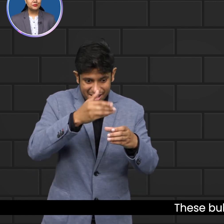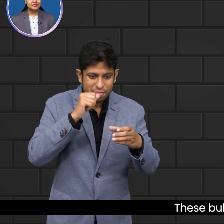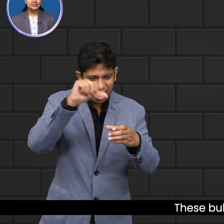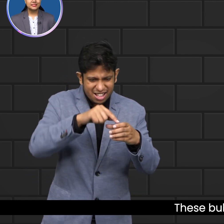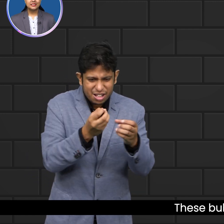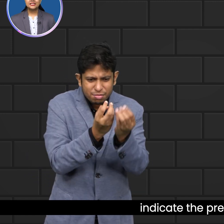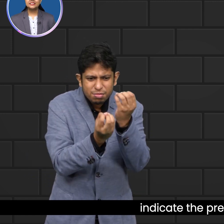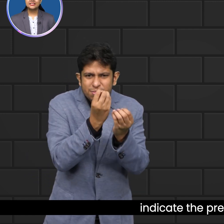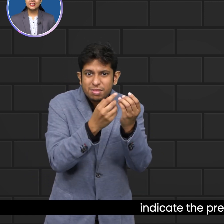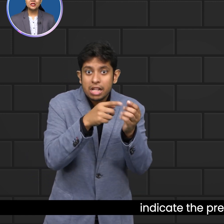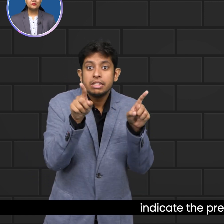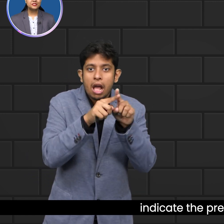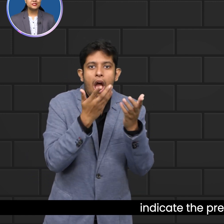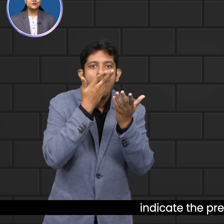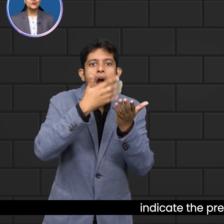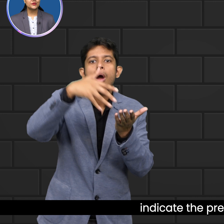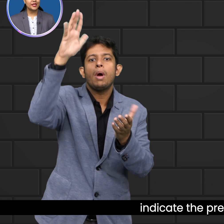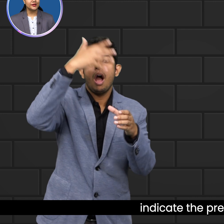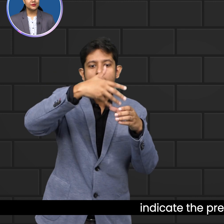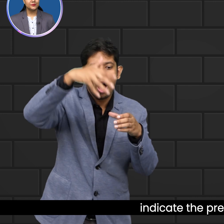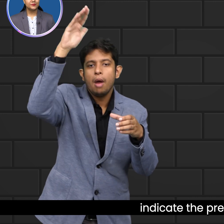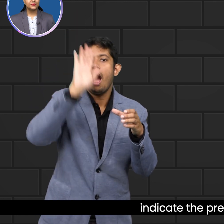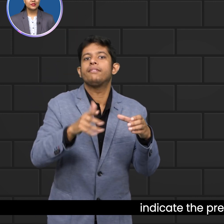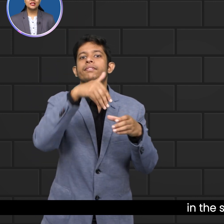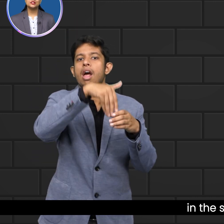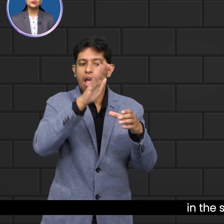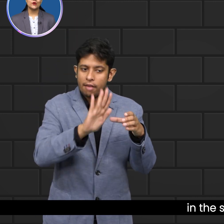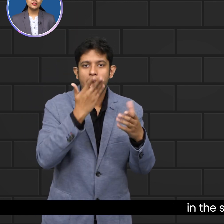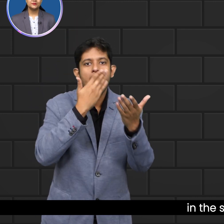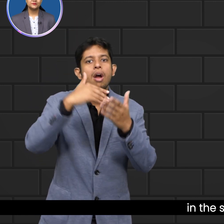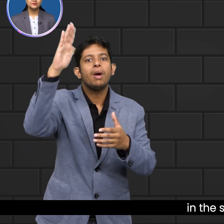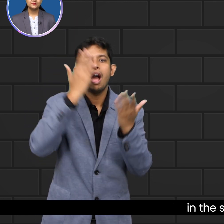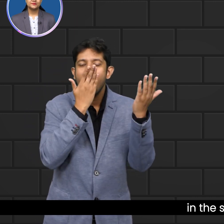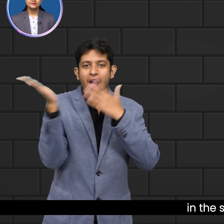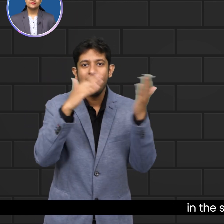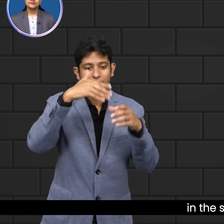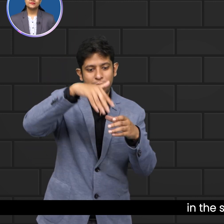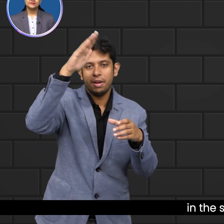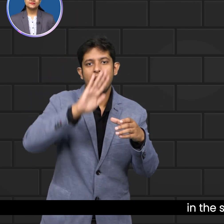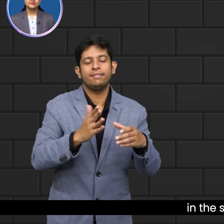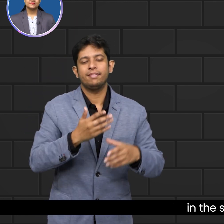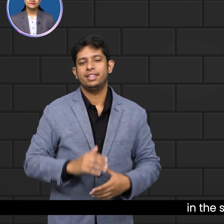These bubbles indicate the presence of air in the soil.